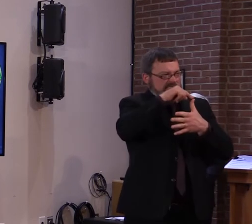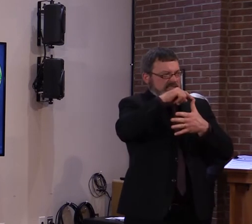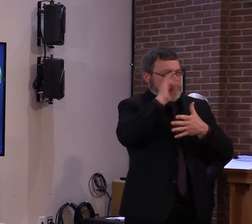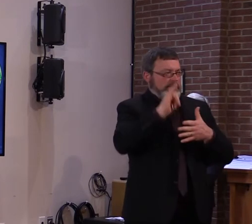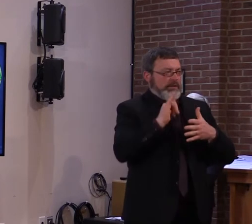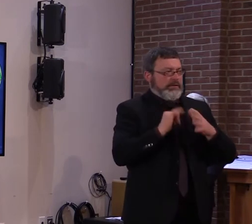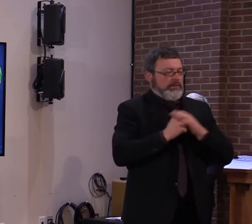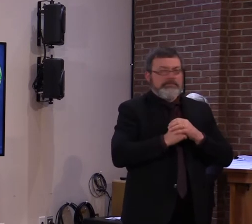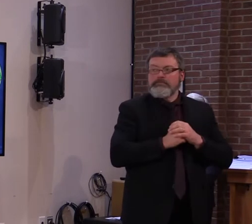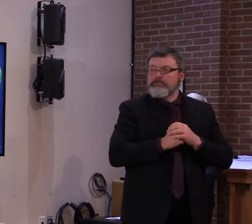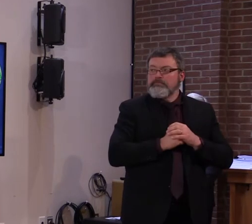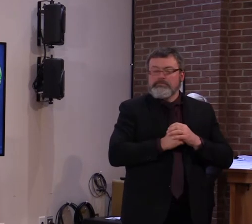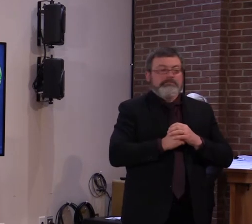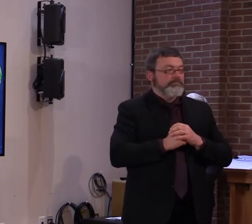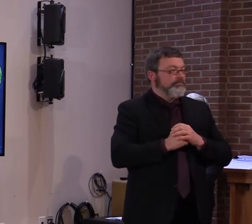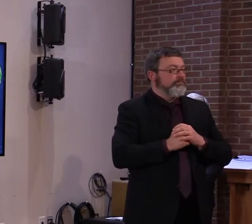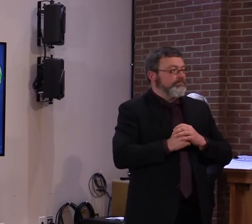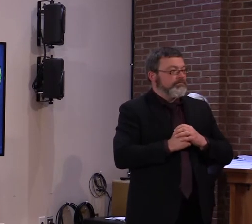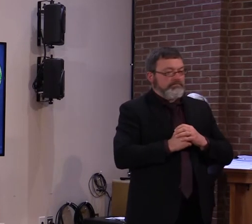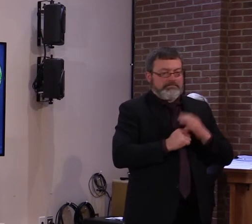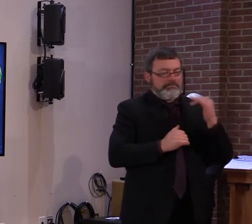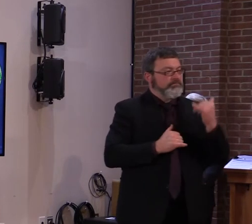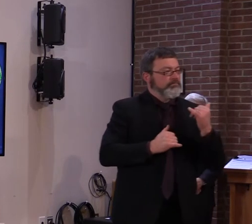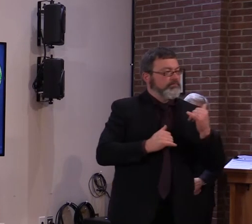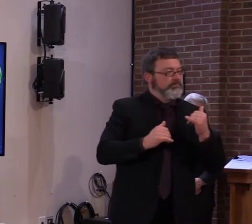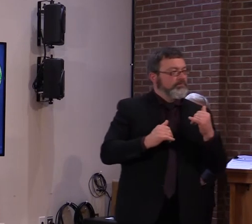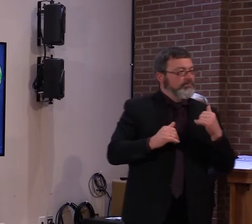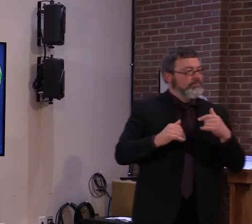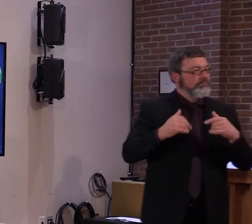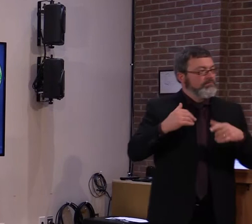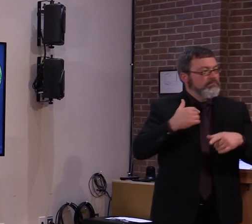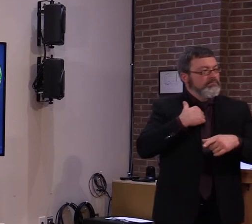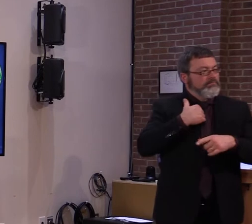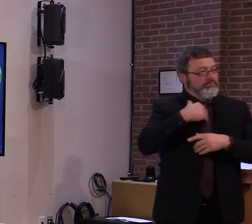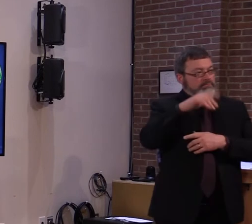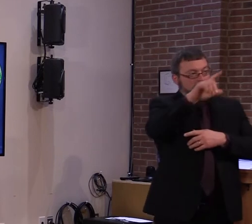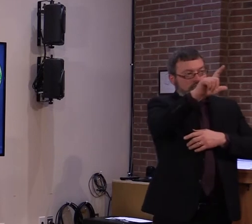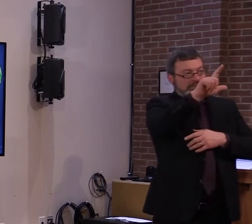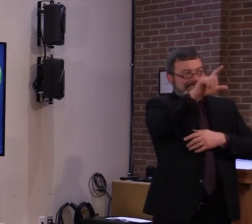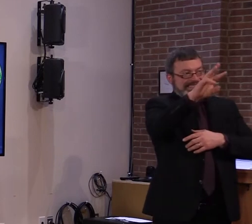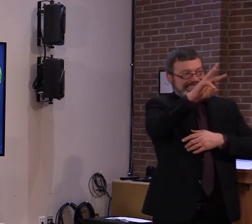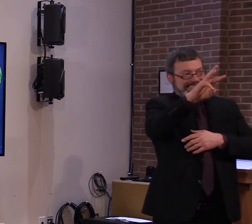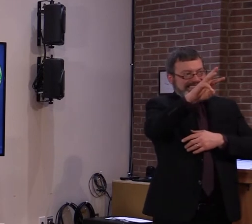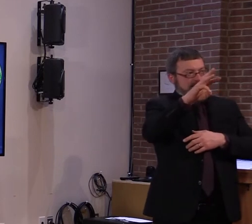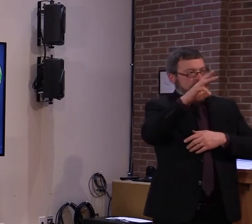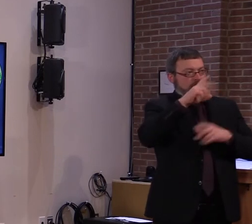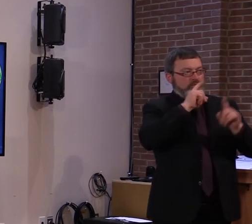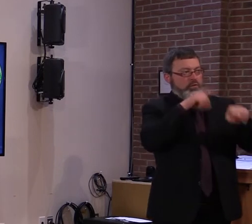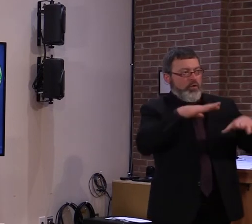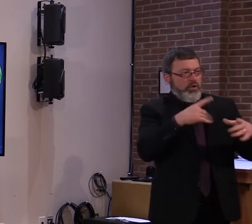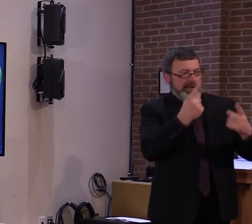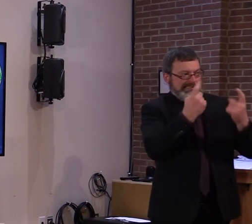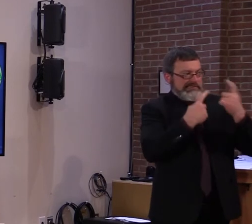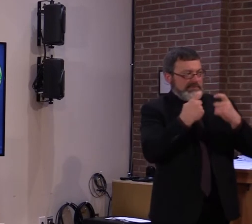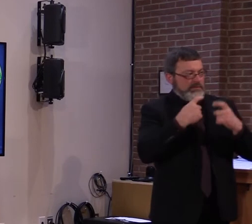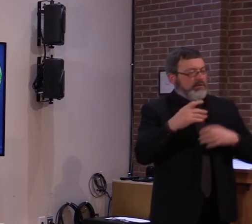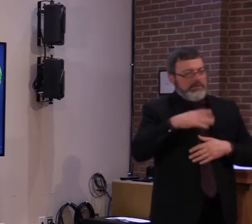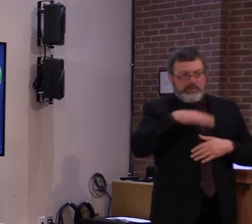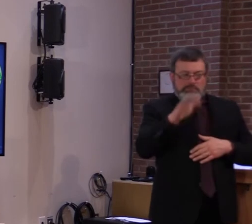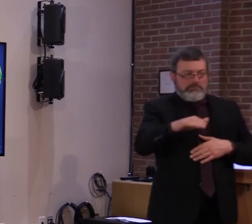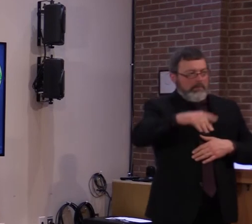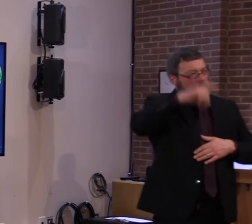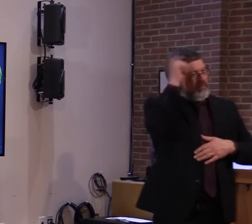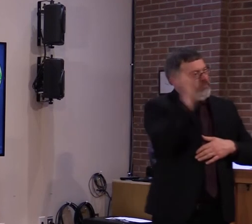have 25 or 26 people in the queue. So please keep your questions limited. We'll start with